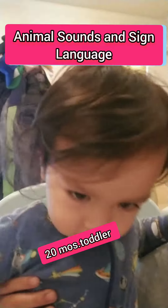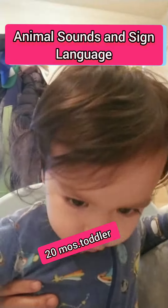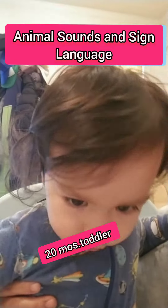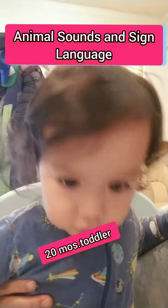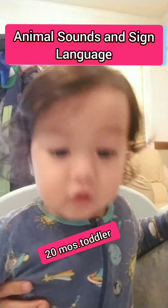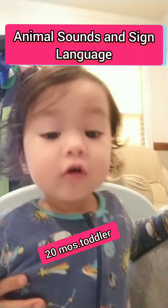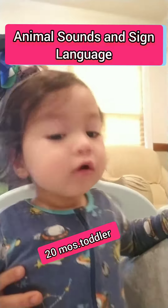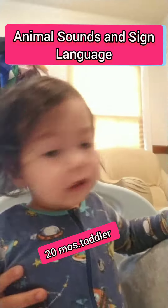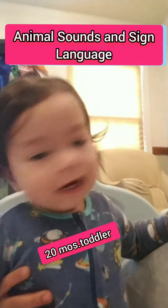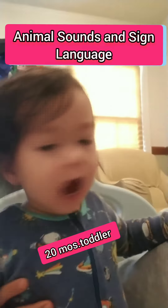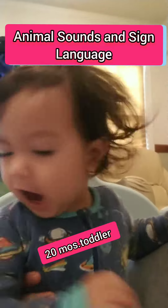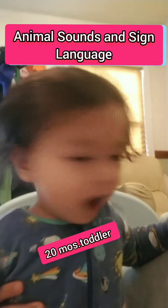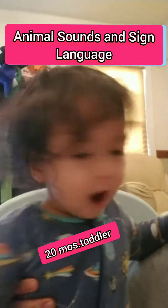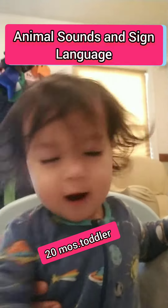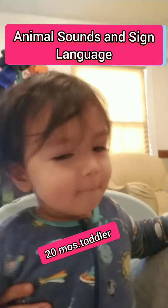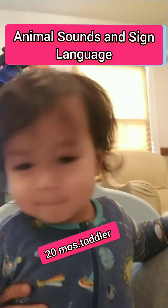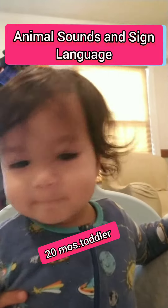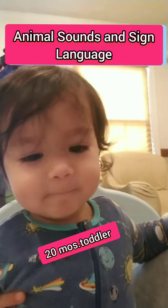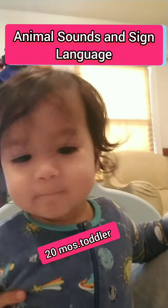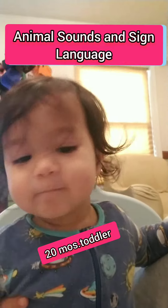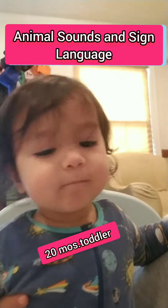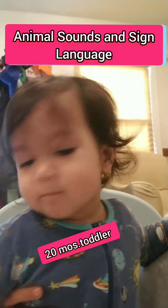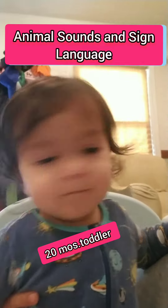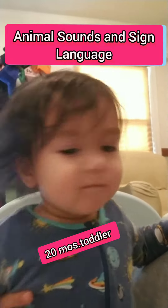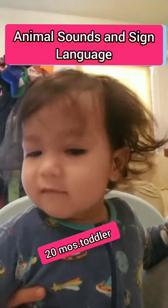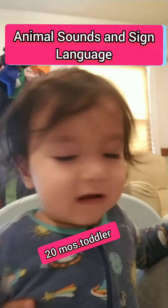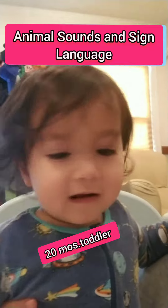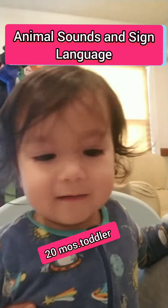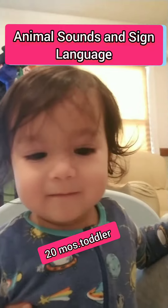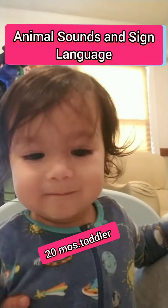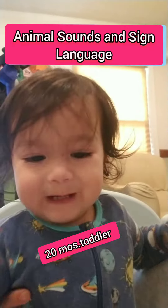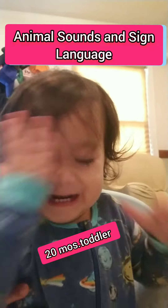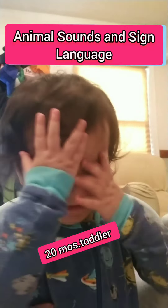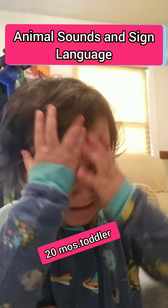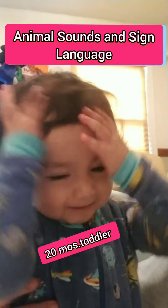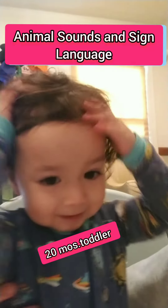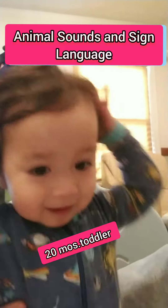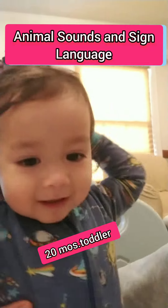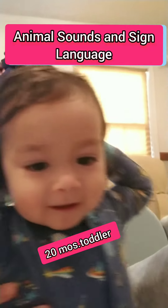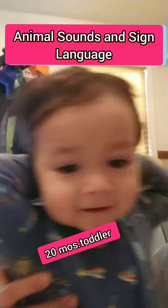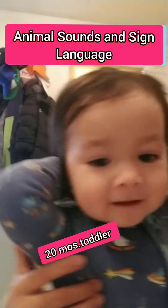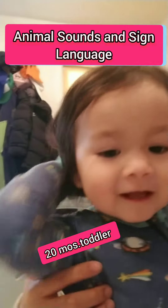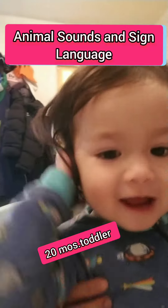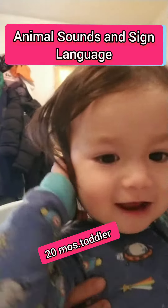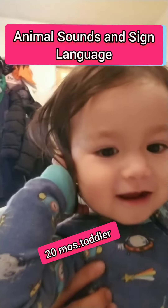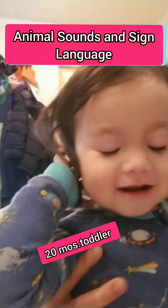oh how about the chicken how about the chicken